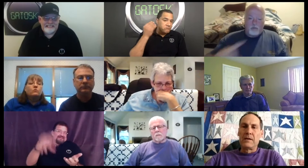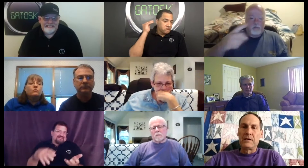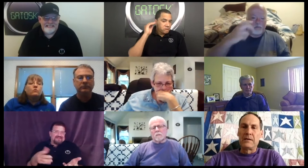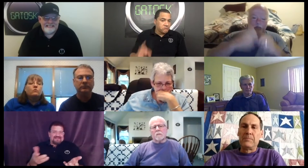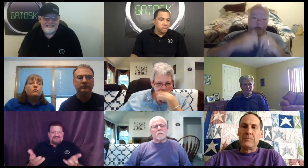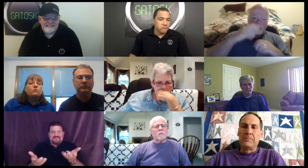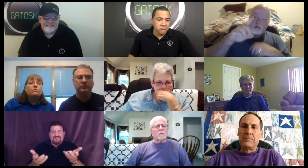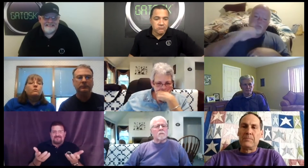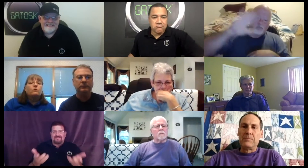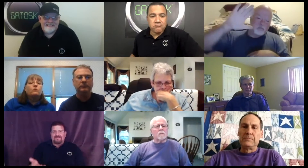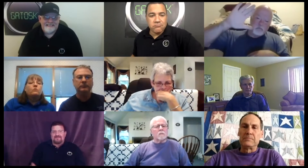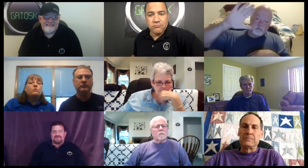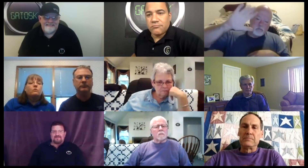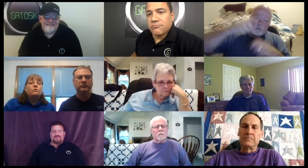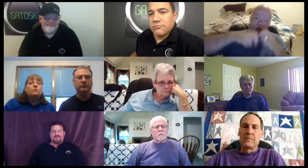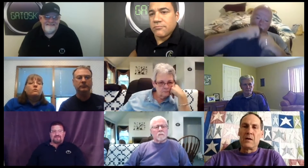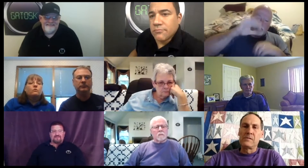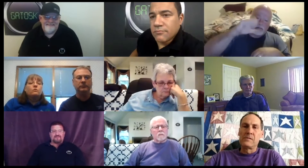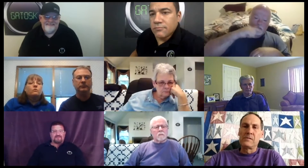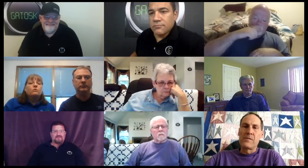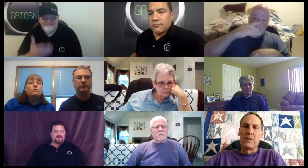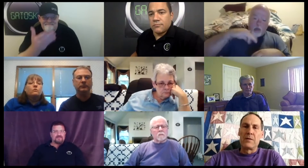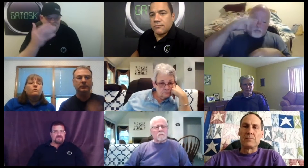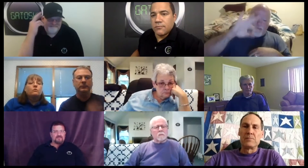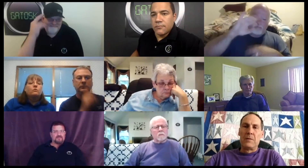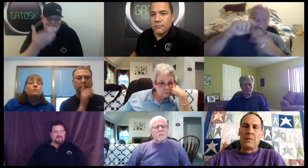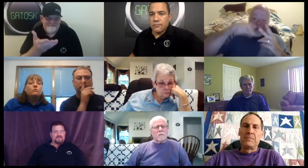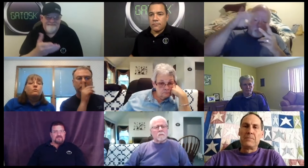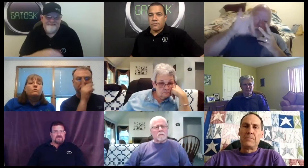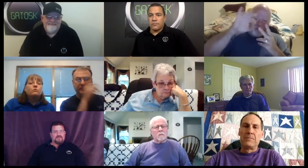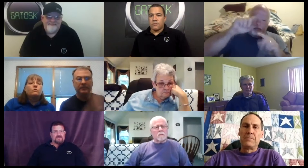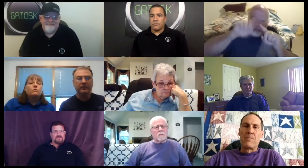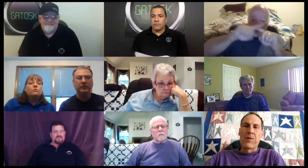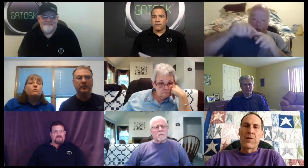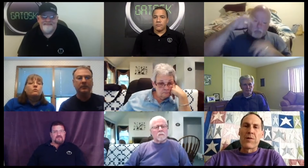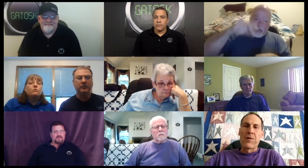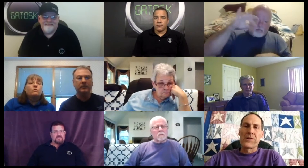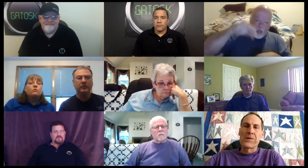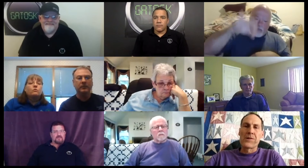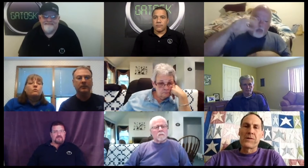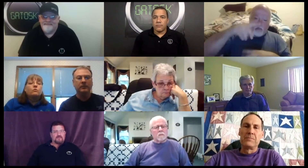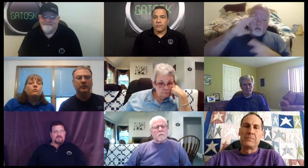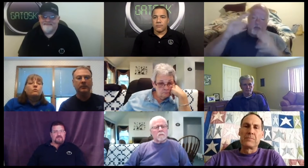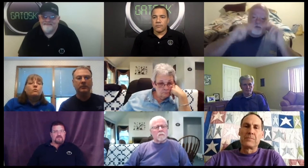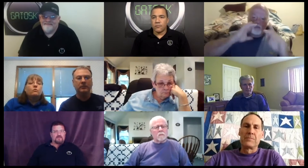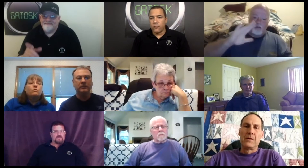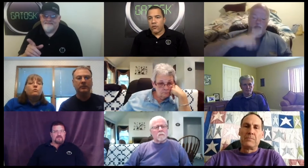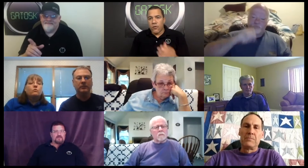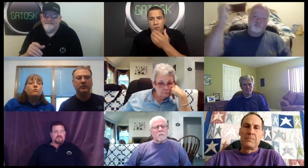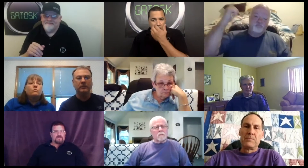them. It's just an idea. Well, the problem is that there's fees and fees. You keep adding fees and you having to pay for everything. People